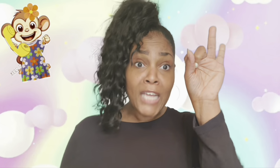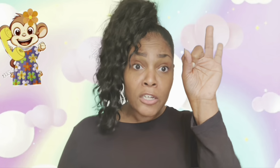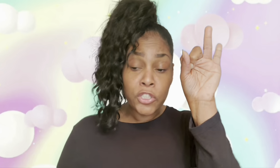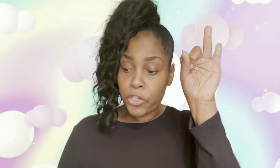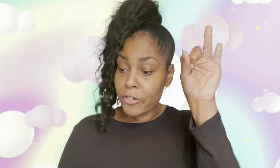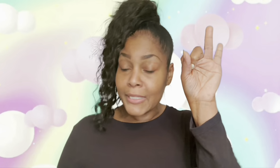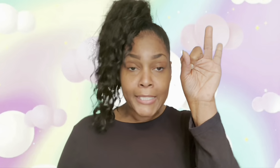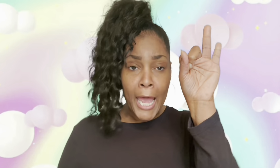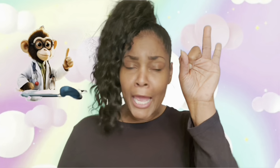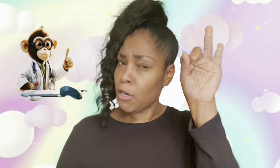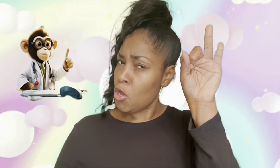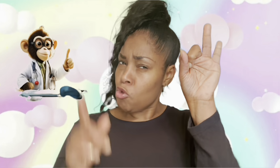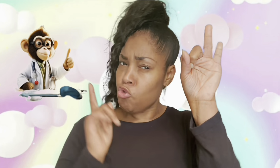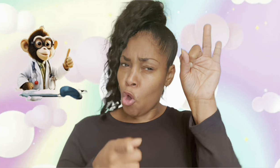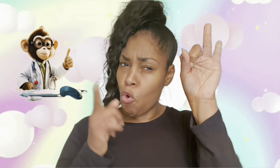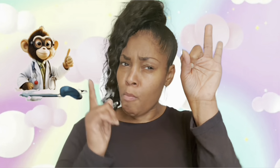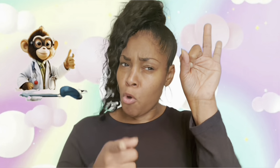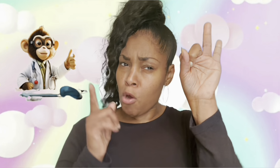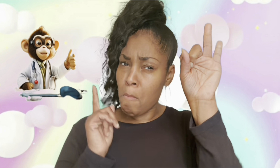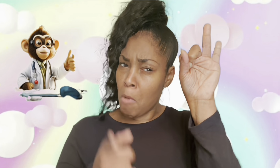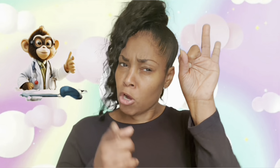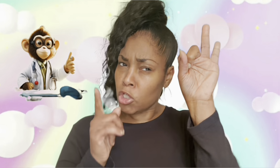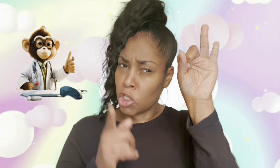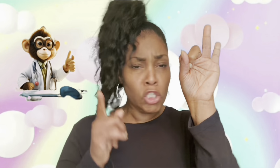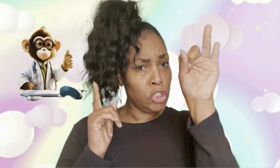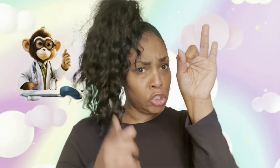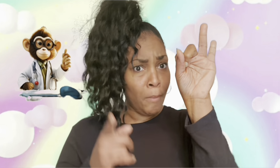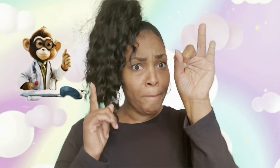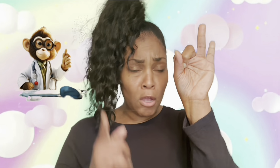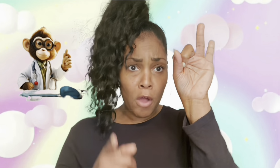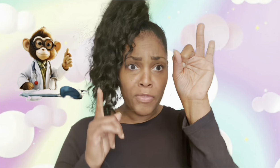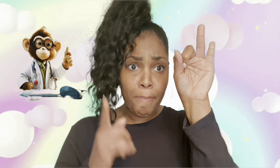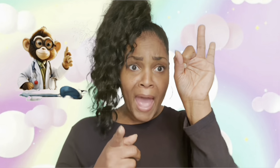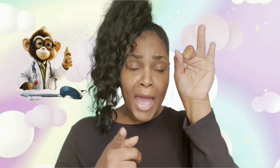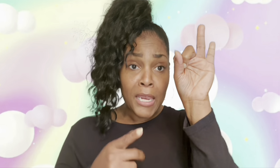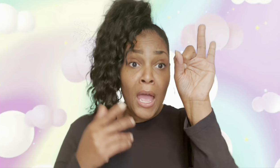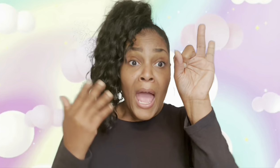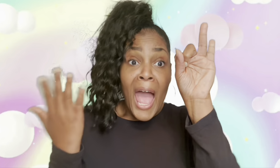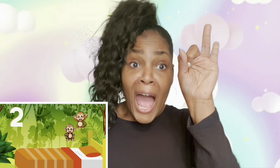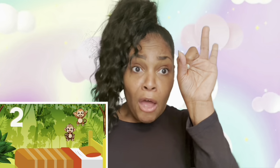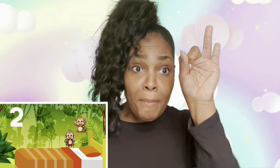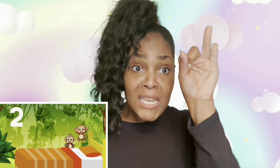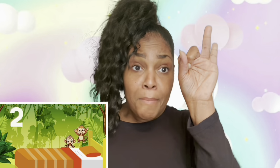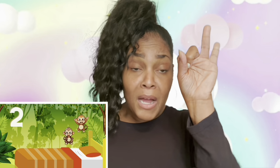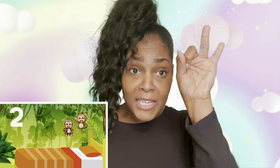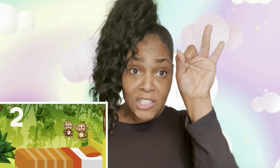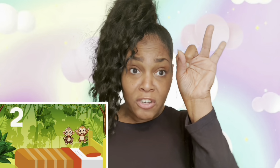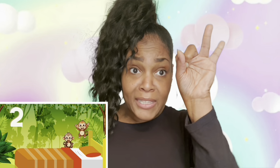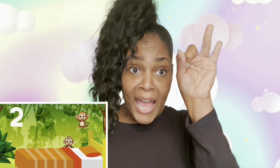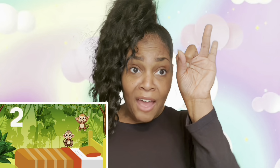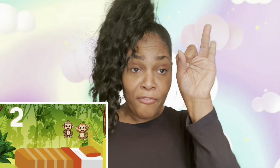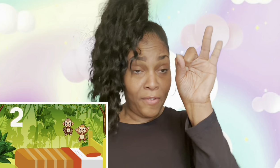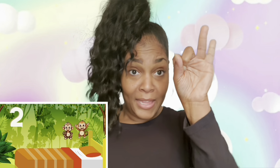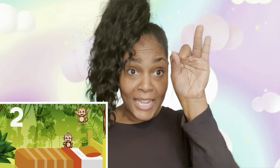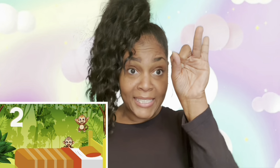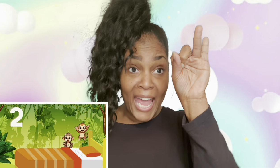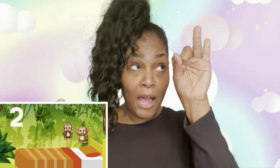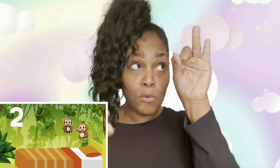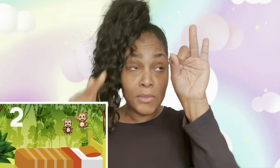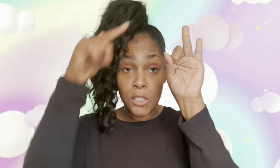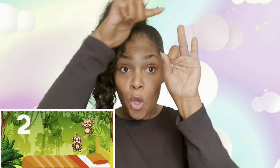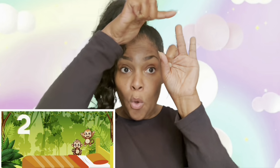the doctor said, no more monkeys jumping on the bed. How many monkeys are left?